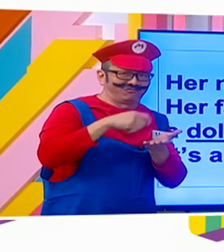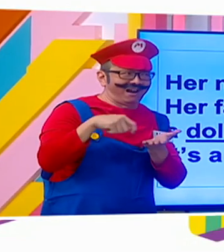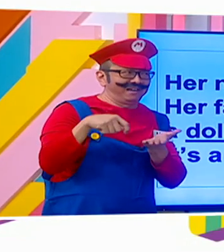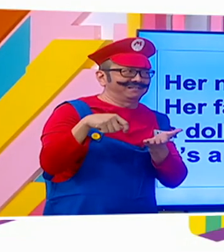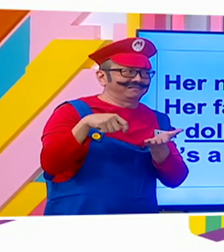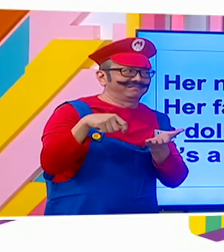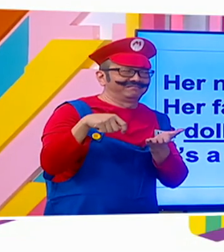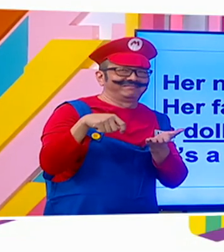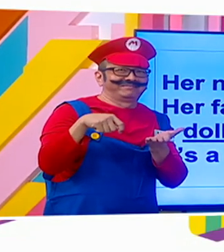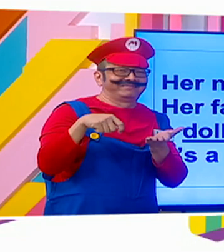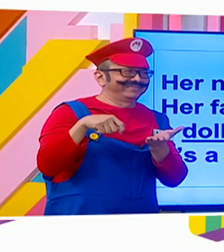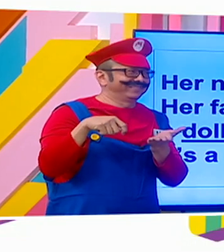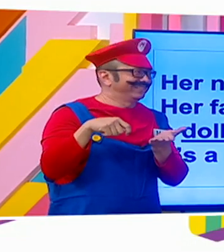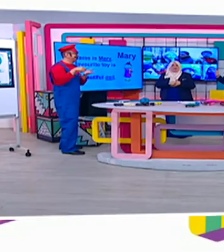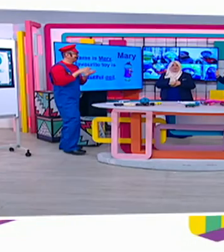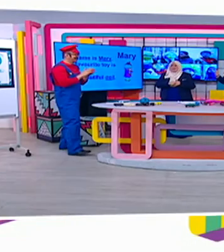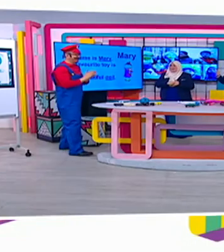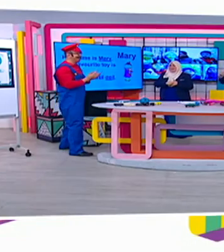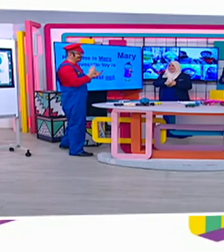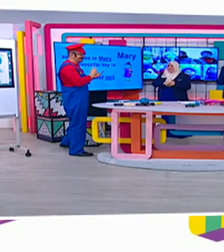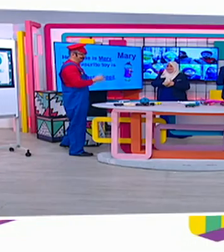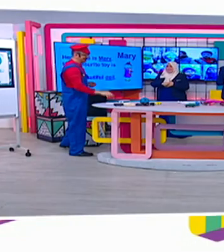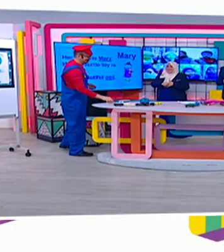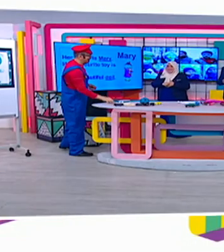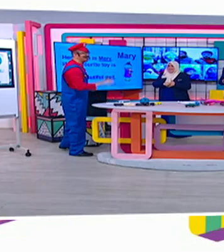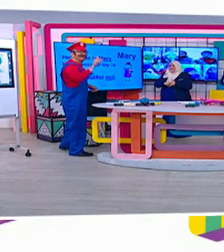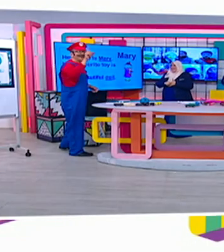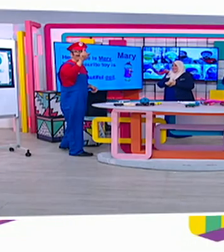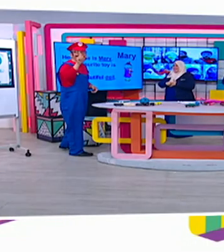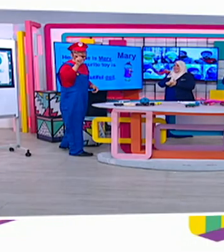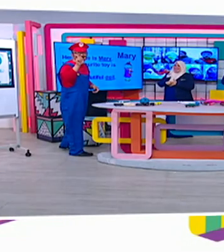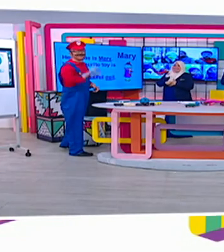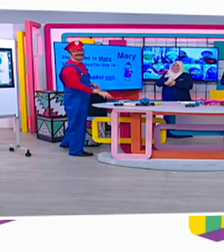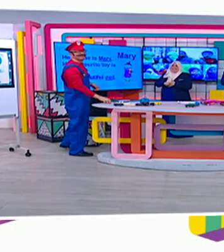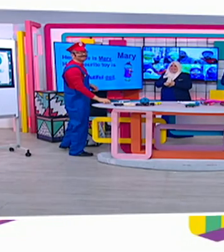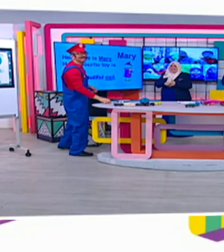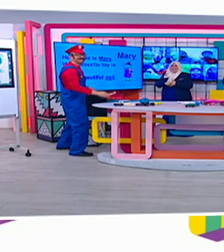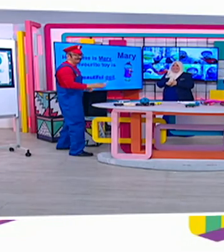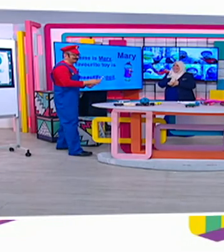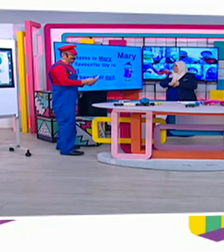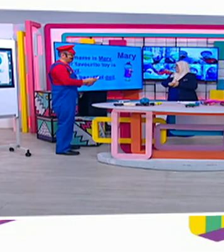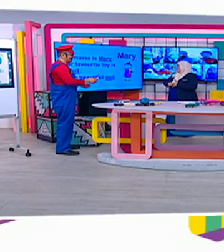to write? Yes. Okay. Let's see the question.